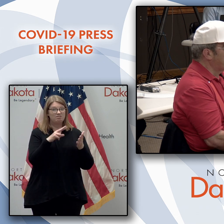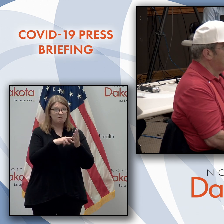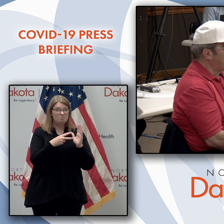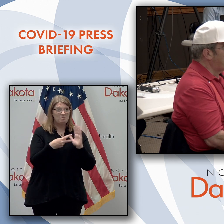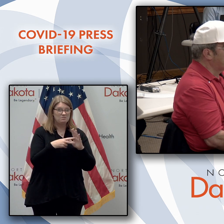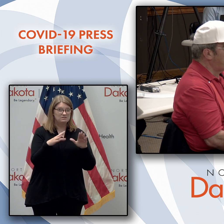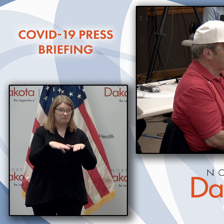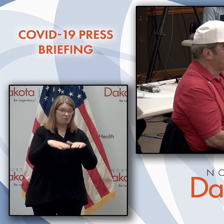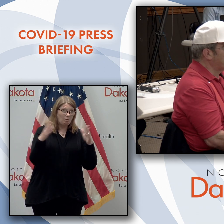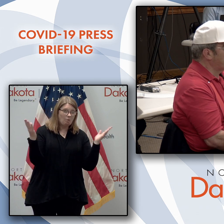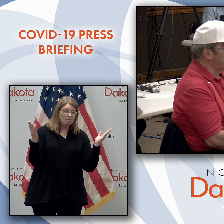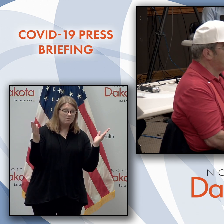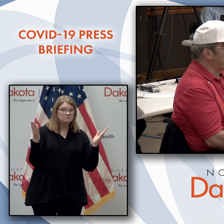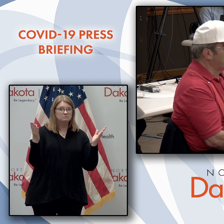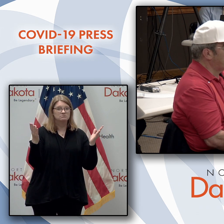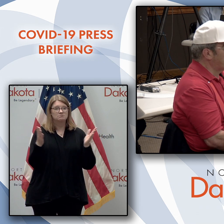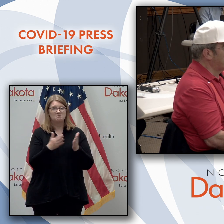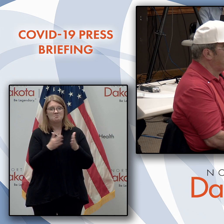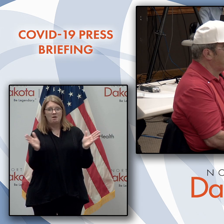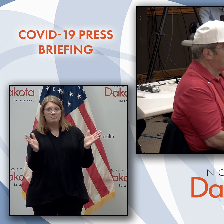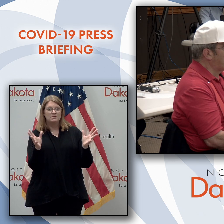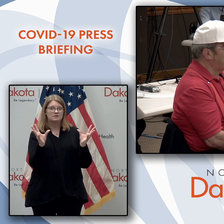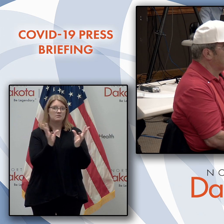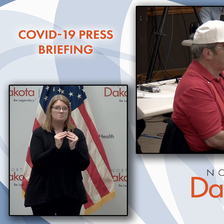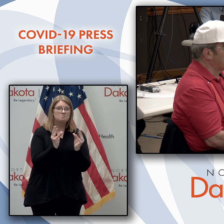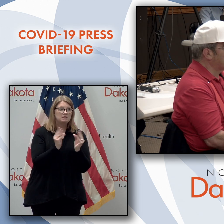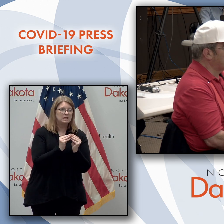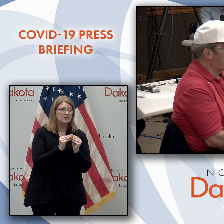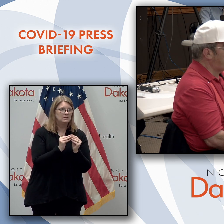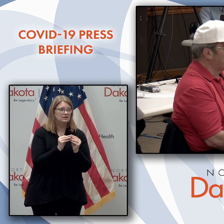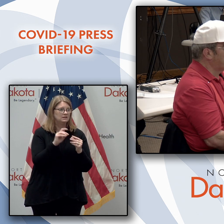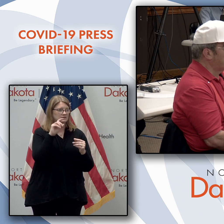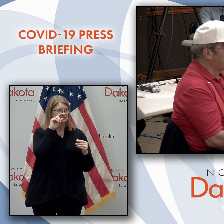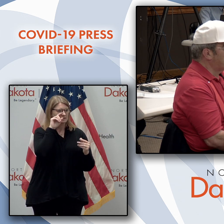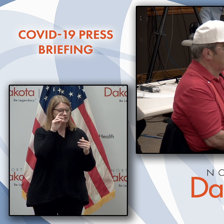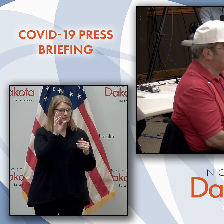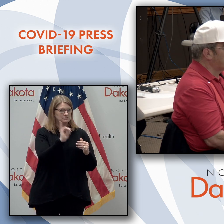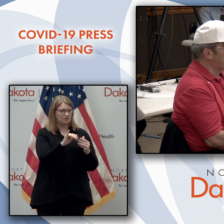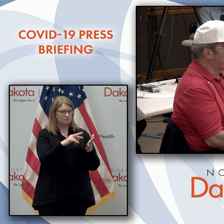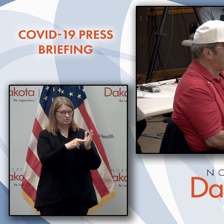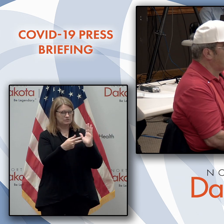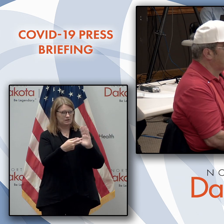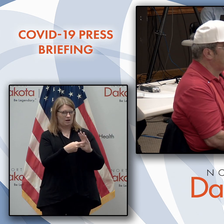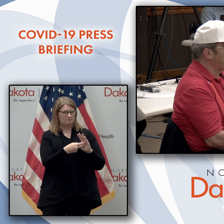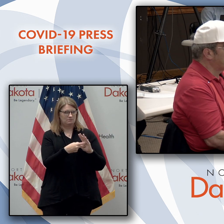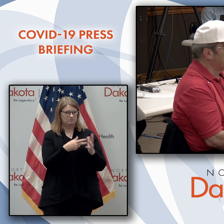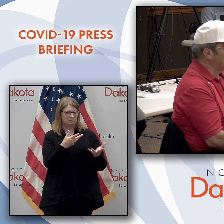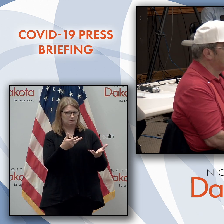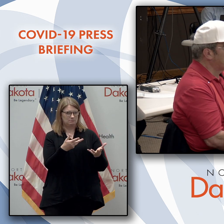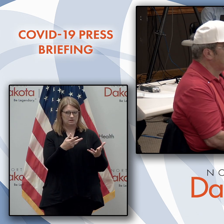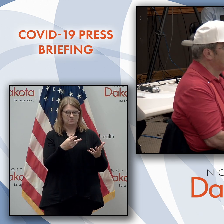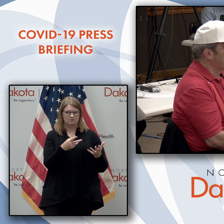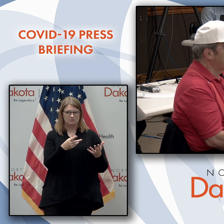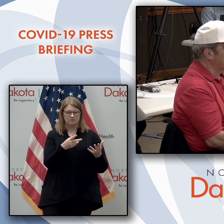envision us having Zoom meetings that were tape-recorded as opposed to live, substituting for public meetings?